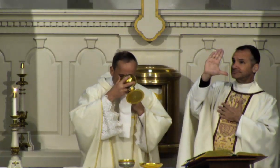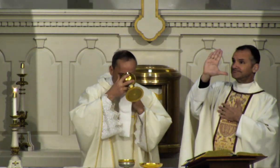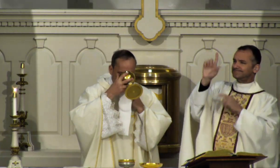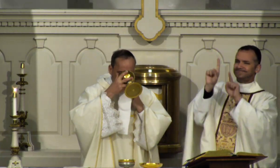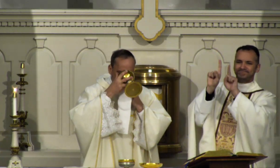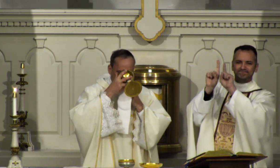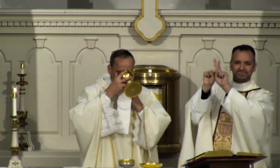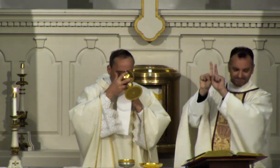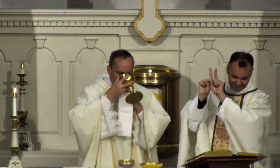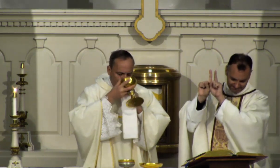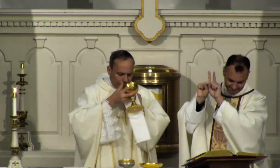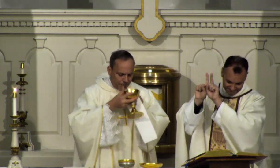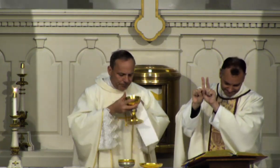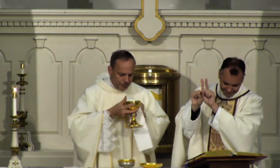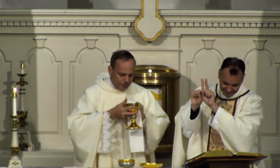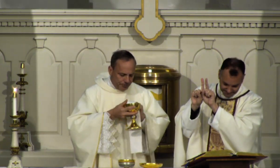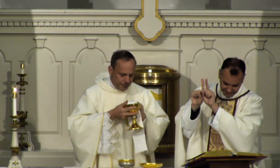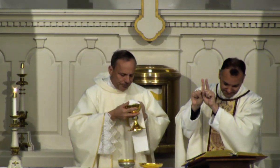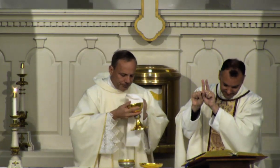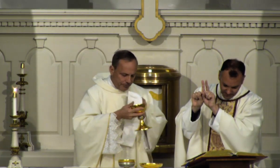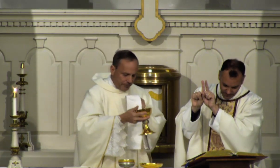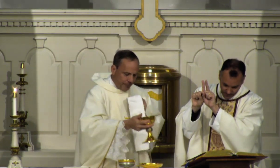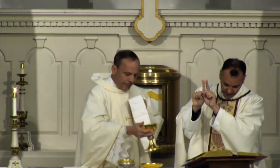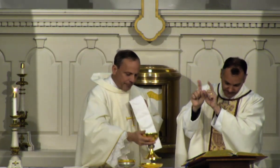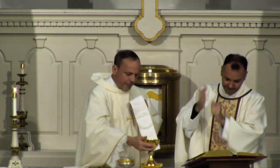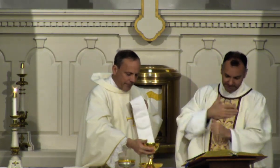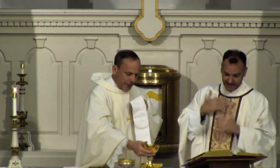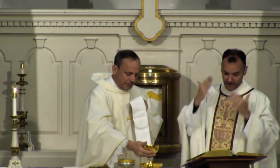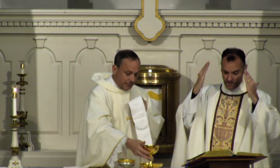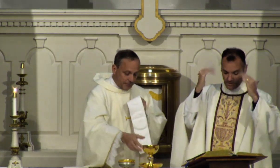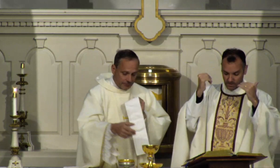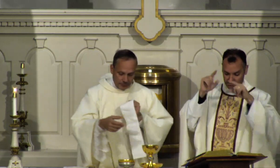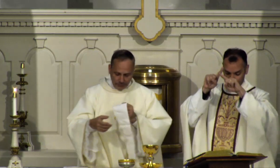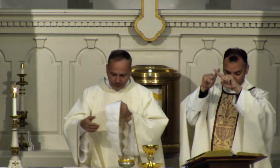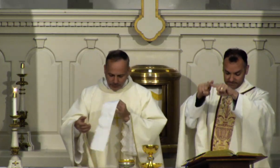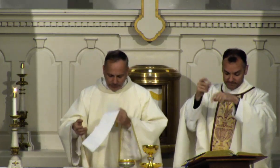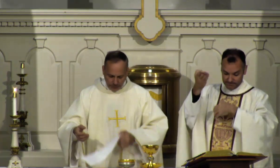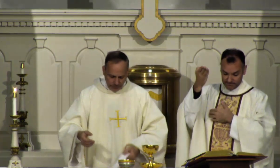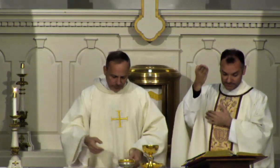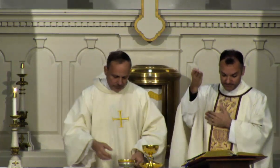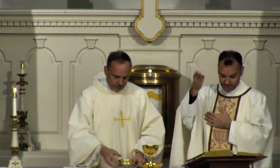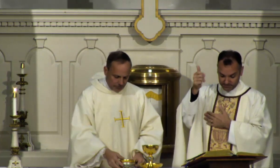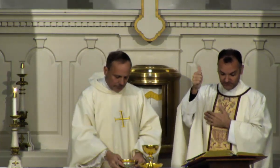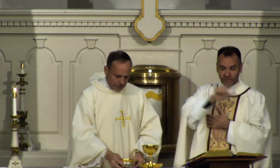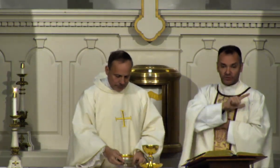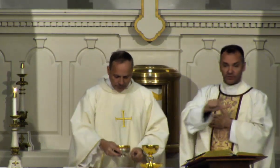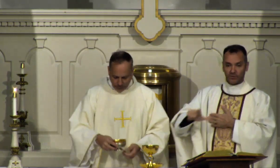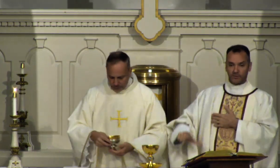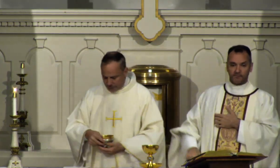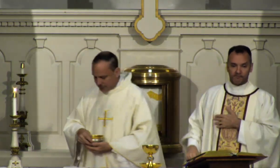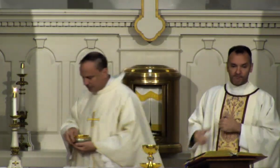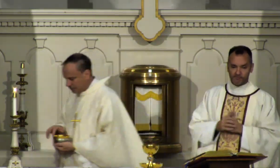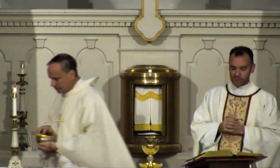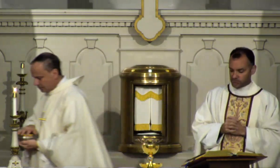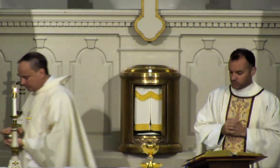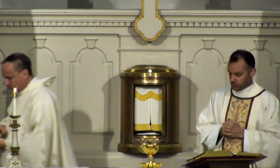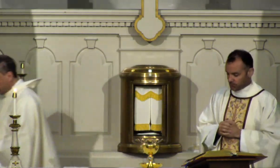To be near God is my happiness, to place my hope in God the Lord.